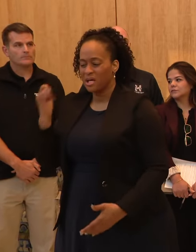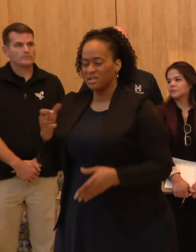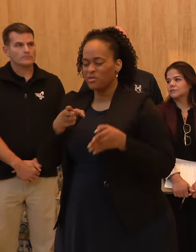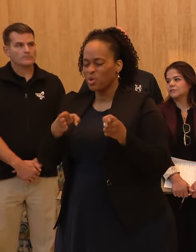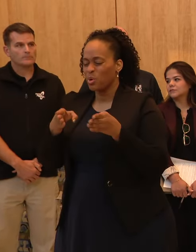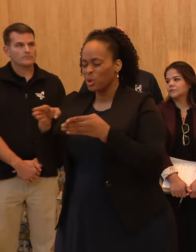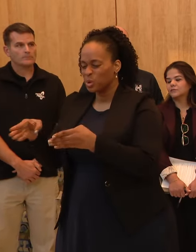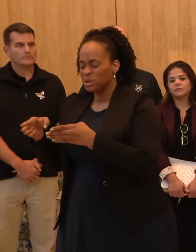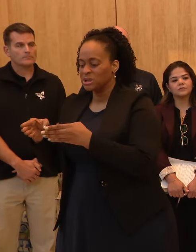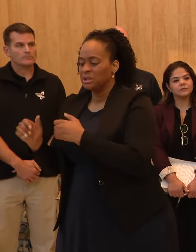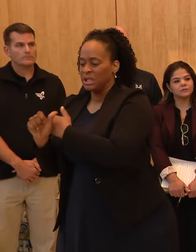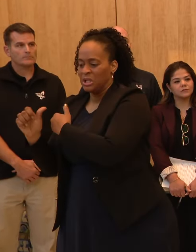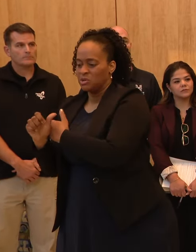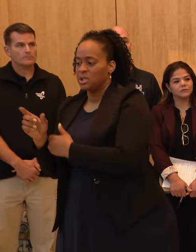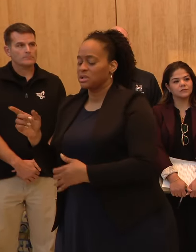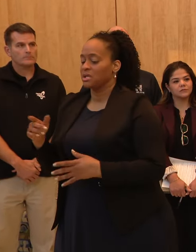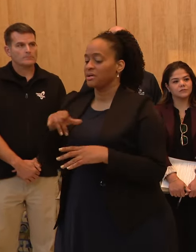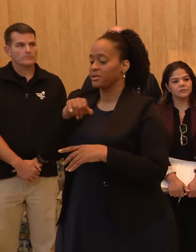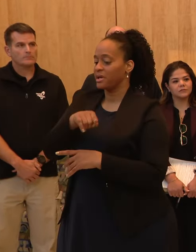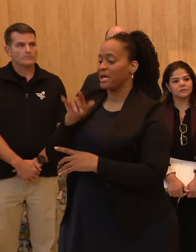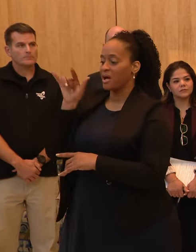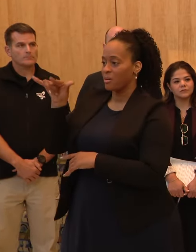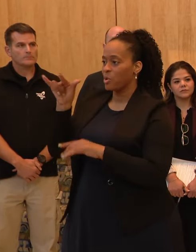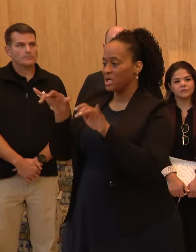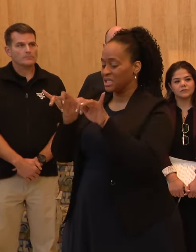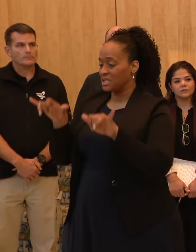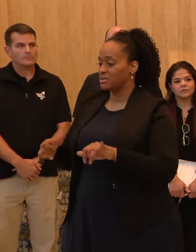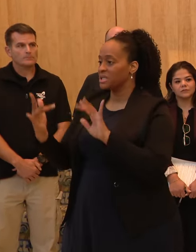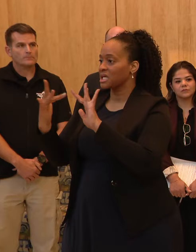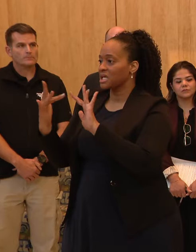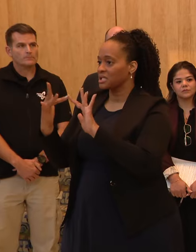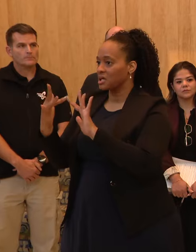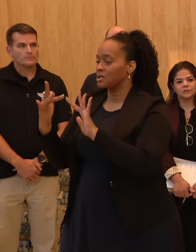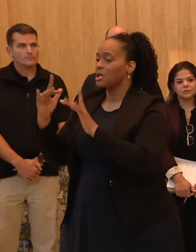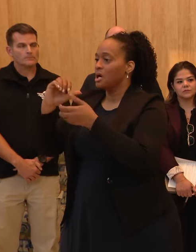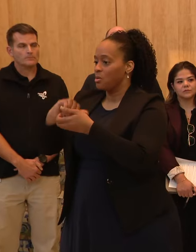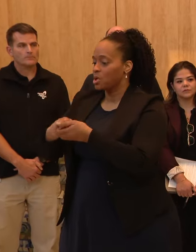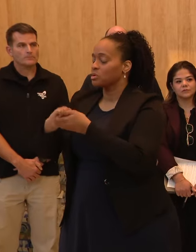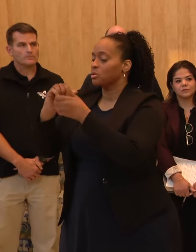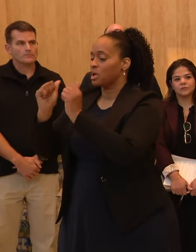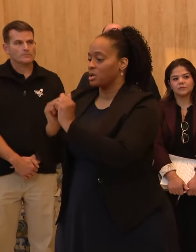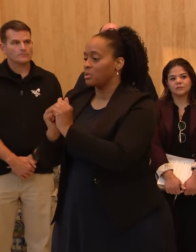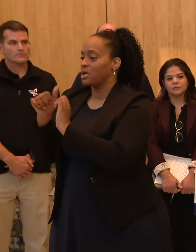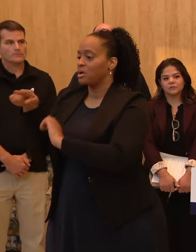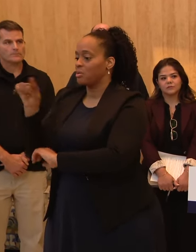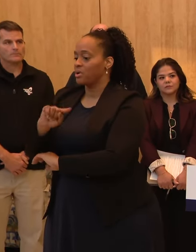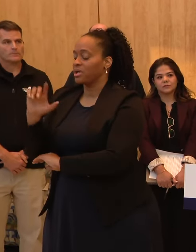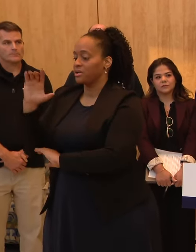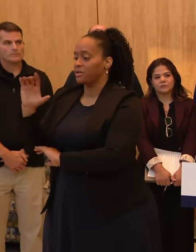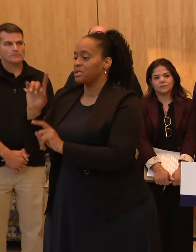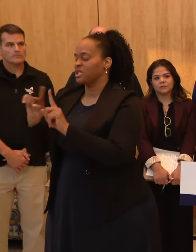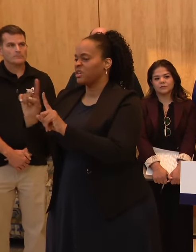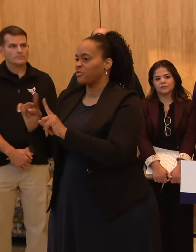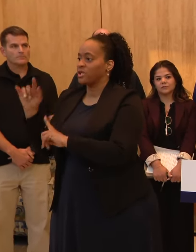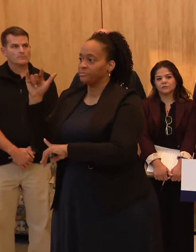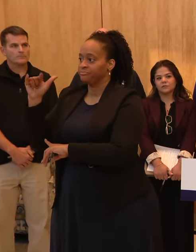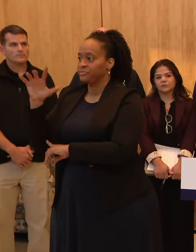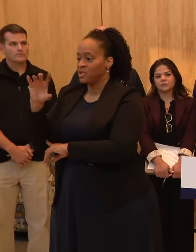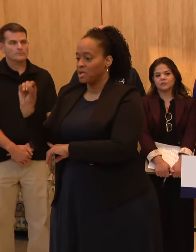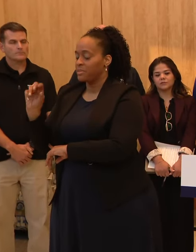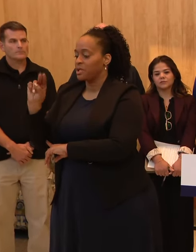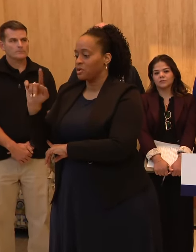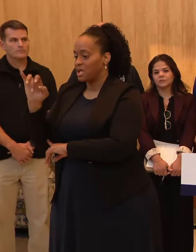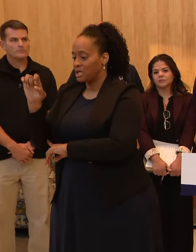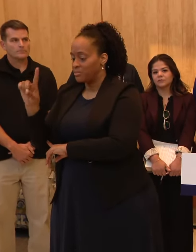roads? The airport system is in contact and works in collaboration with the carriers, United being one